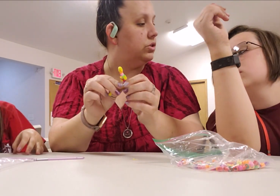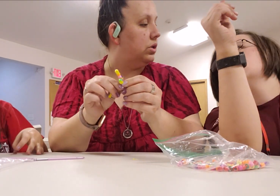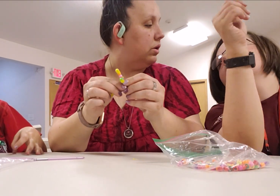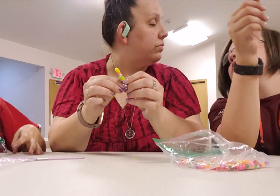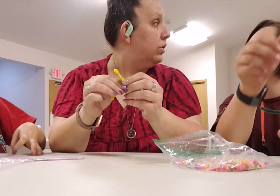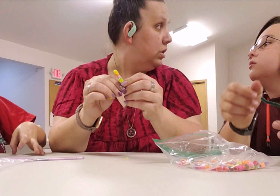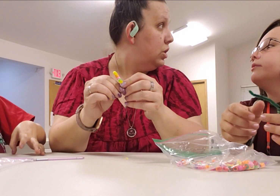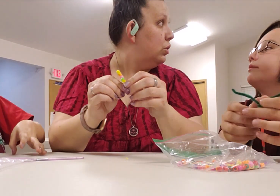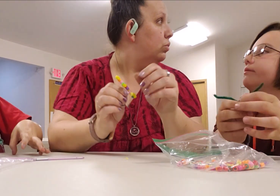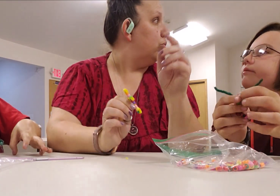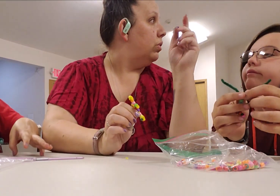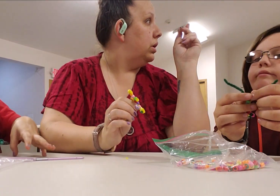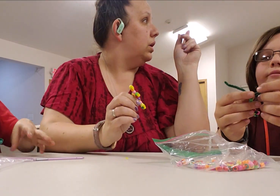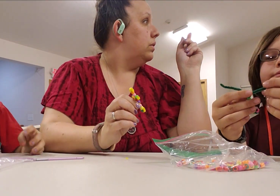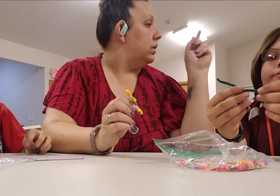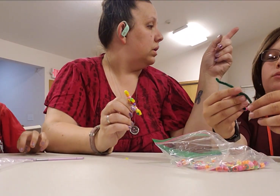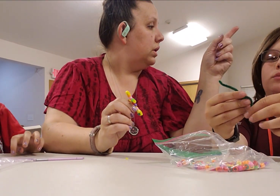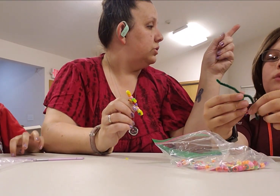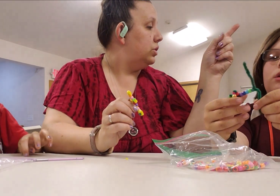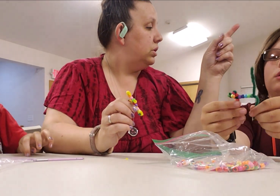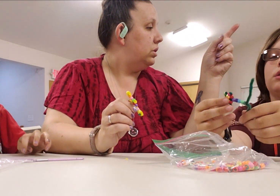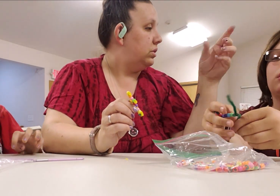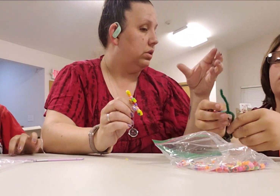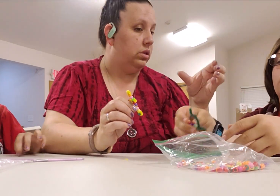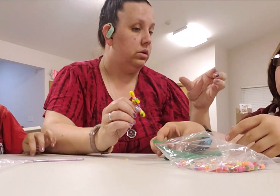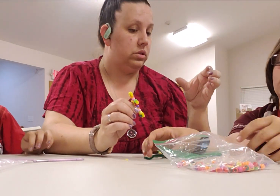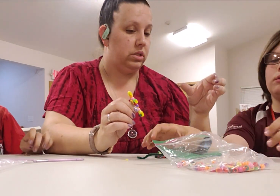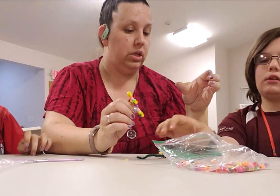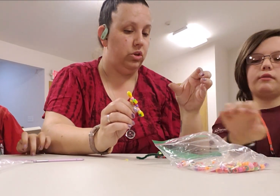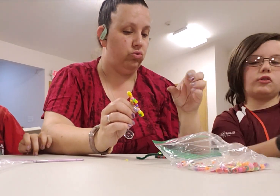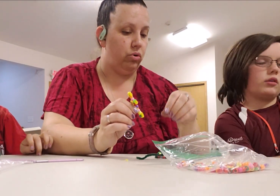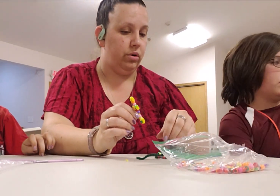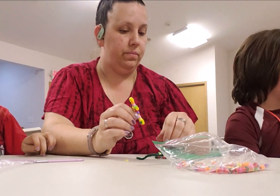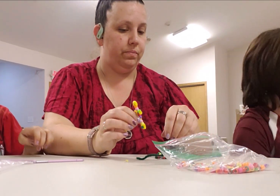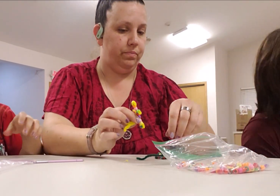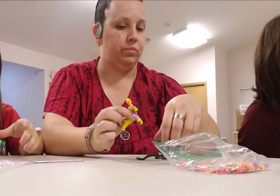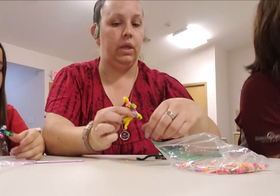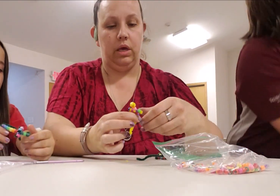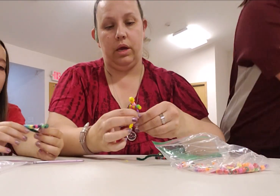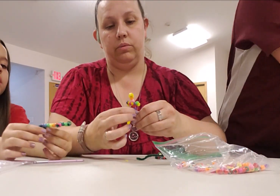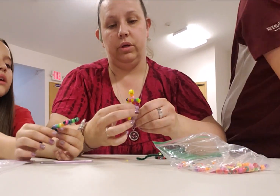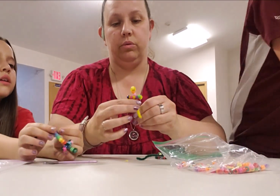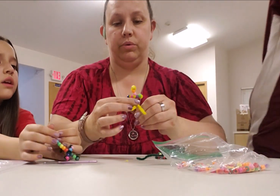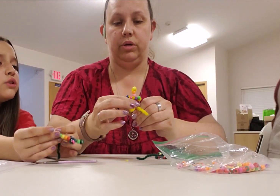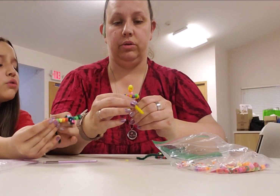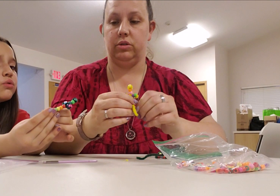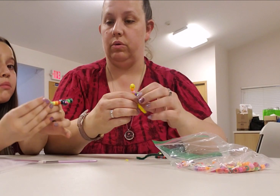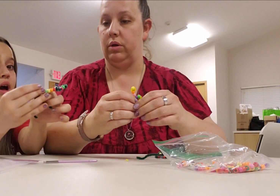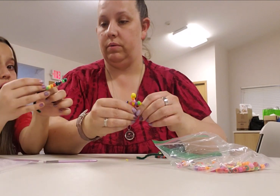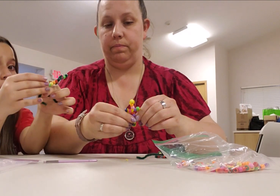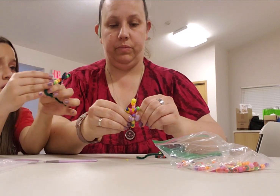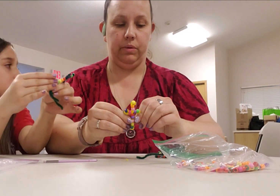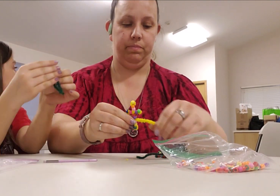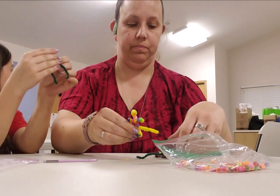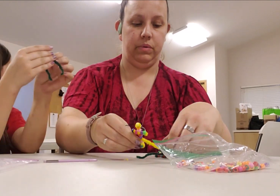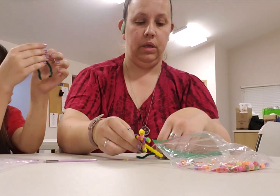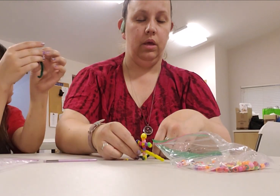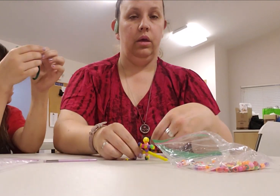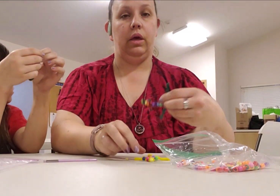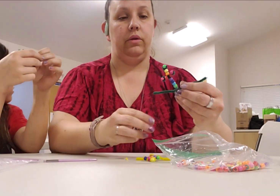off. In the kitchen, the little skinny drawer. I will help get yours going. Yep. Okay, so